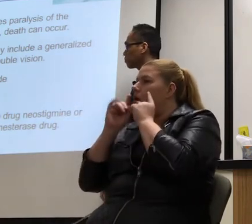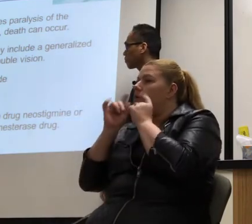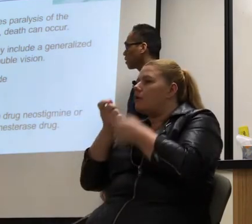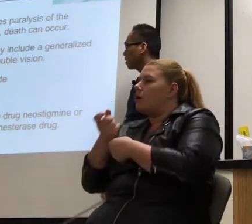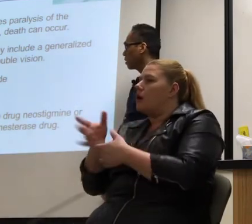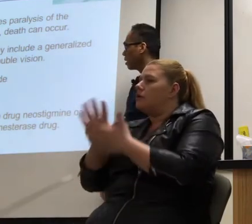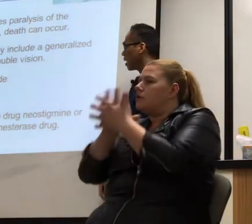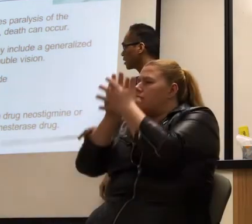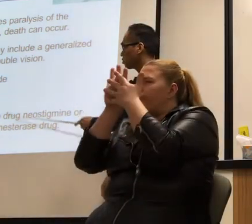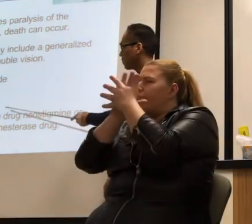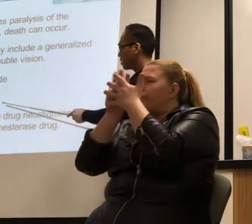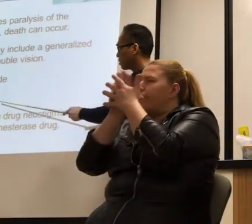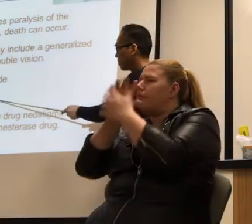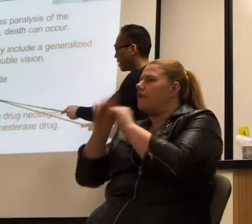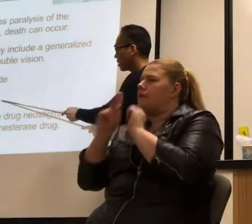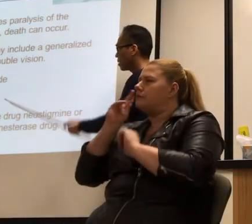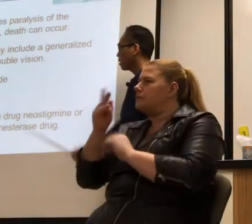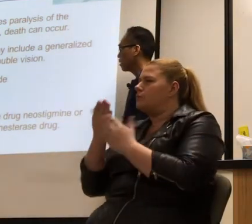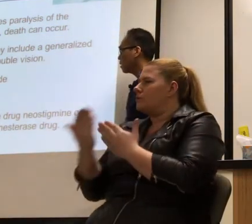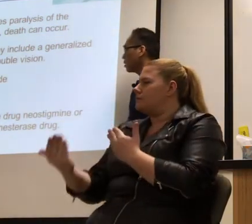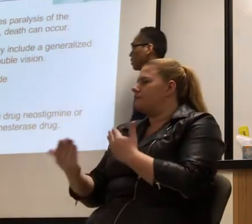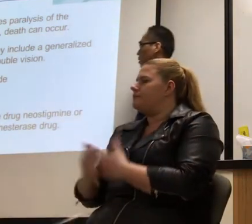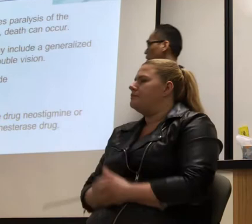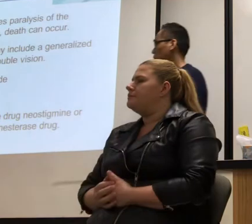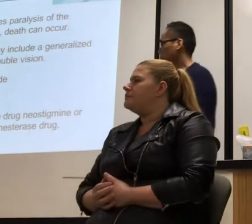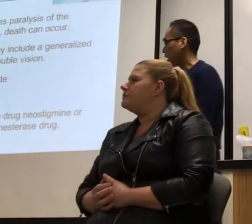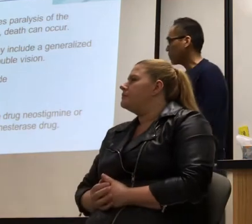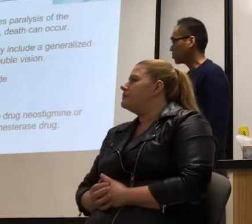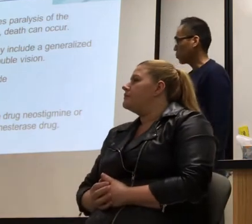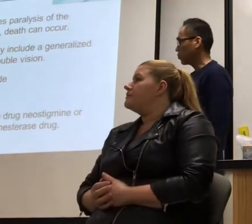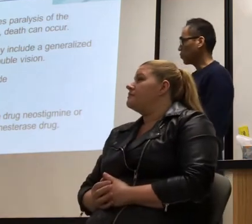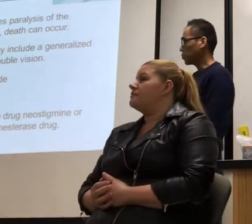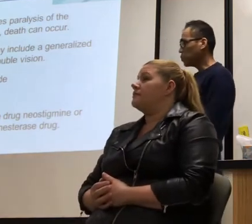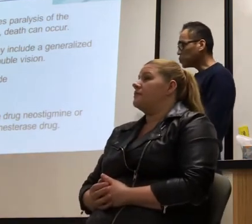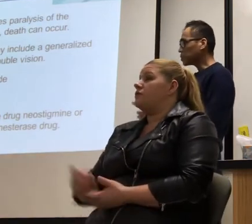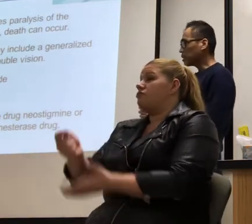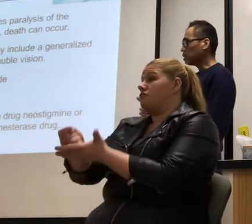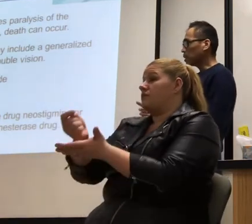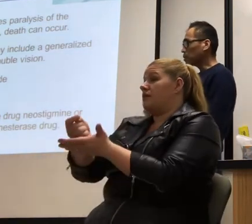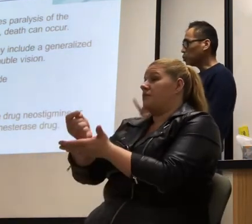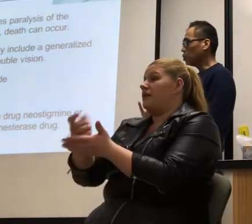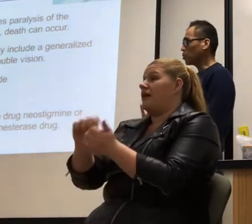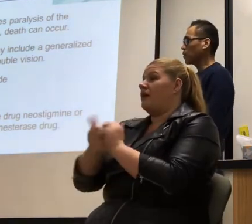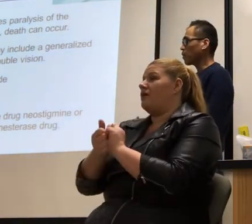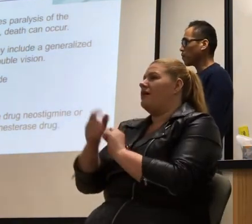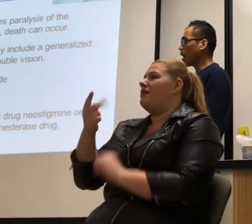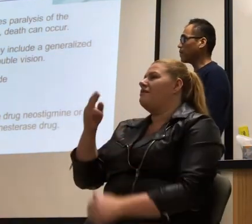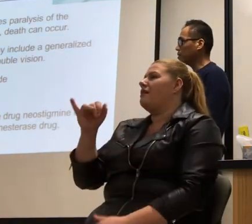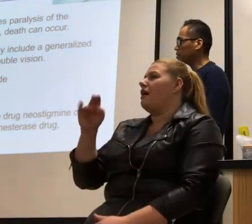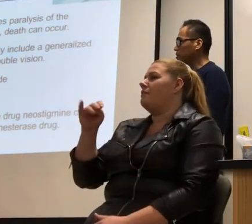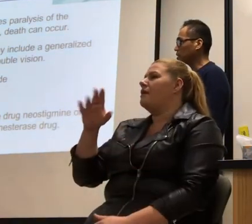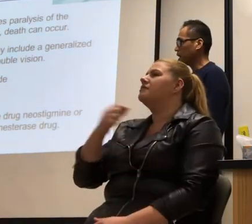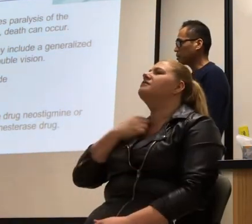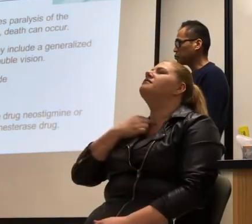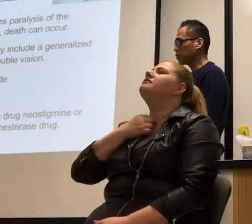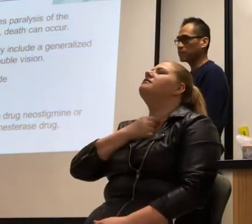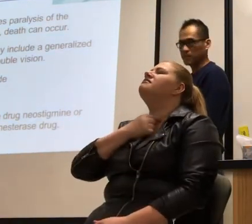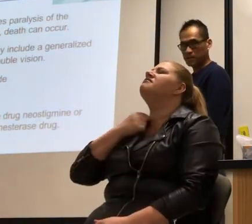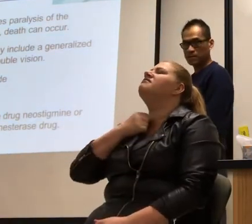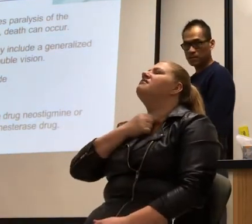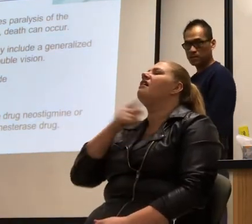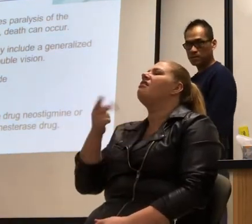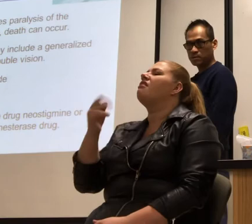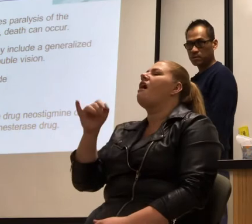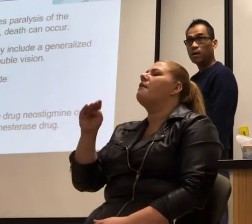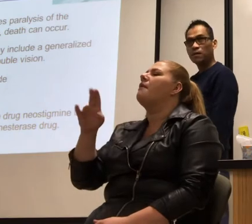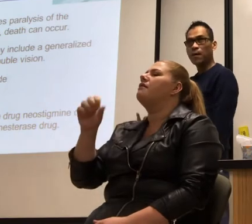vision. Treatment may include thymus removal. Usually a tumor in the thymus kind of triggers